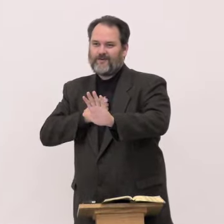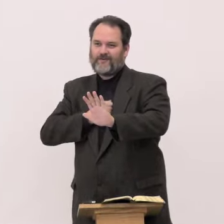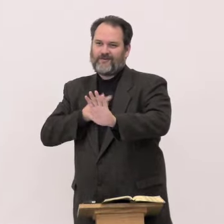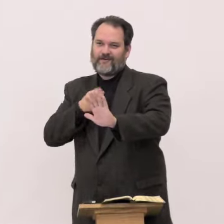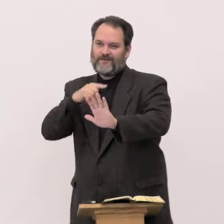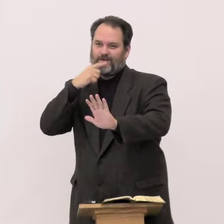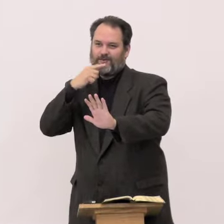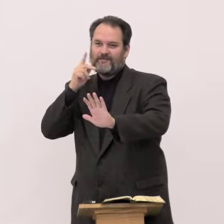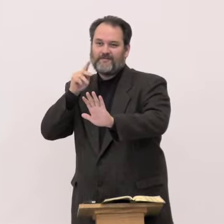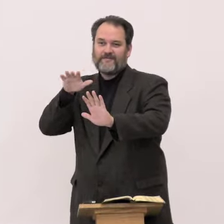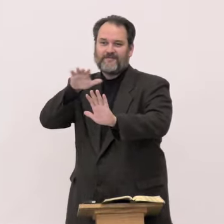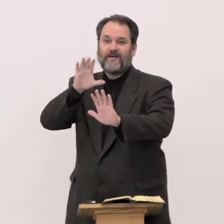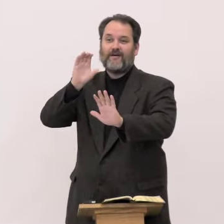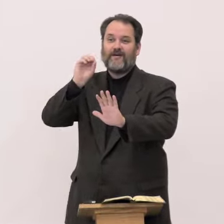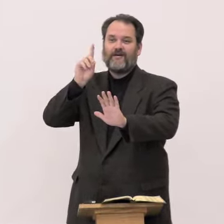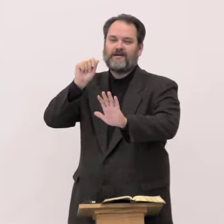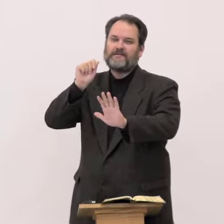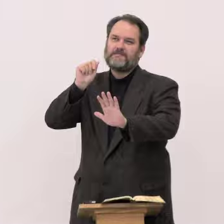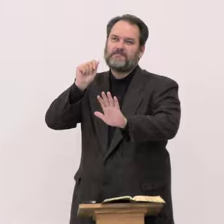know, they're dumb and stuff. But